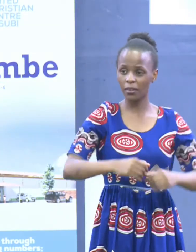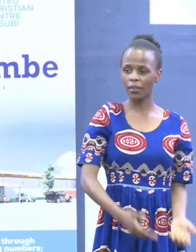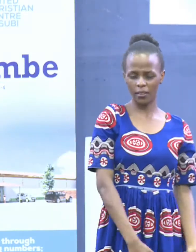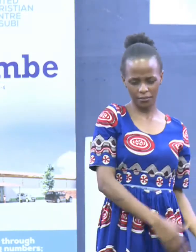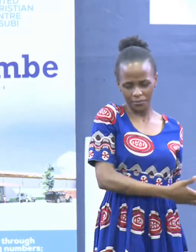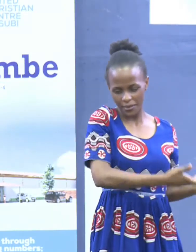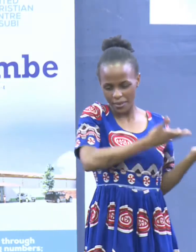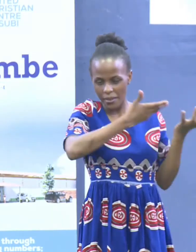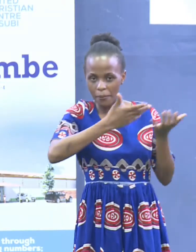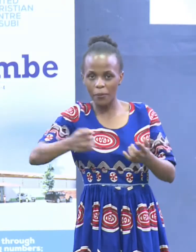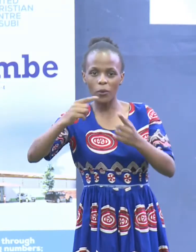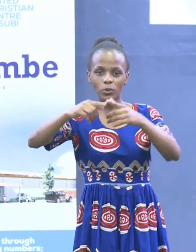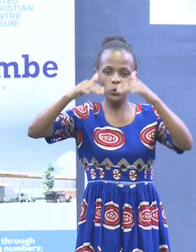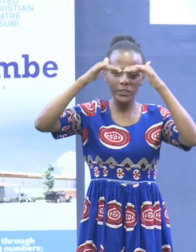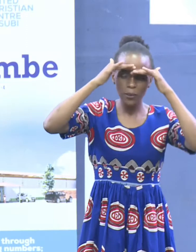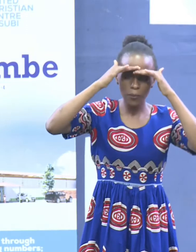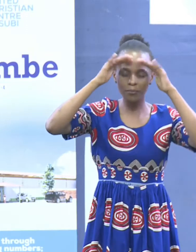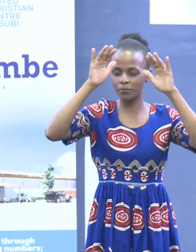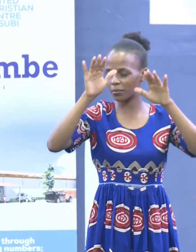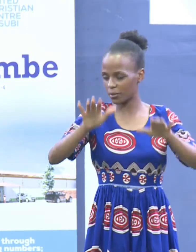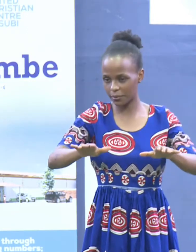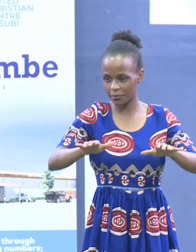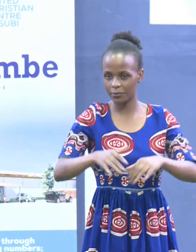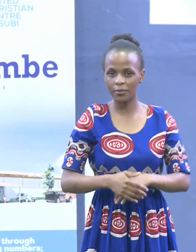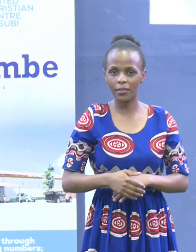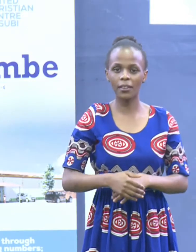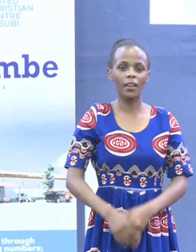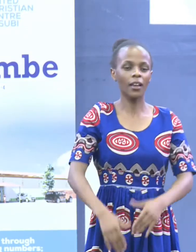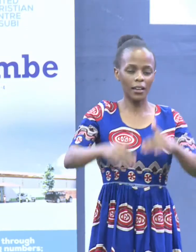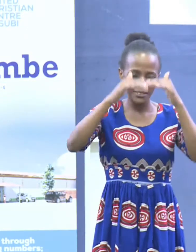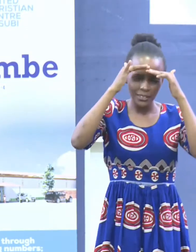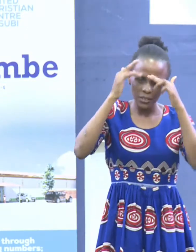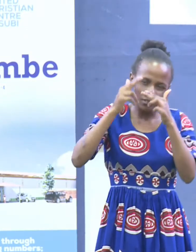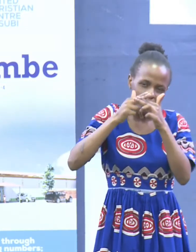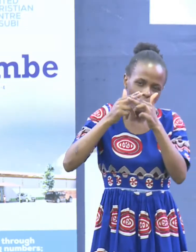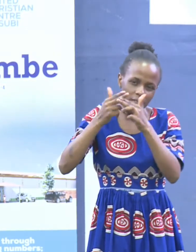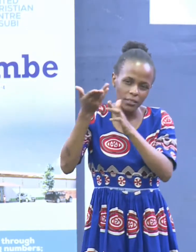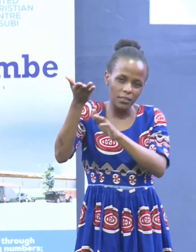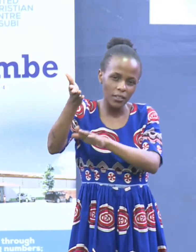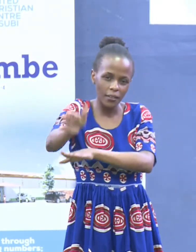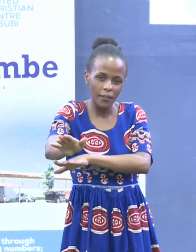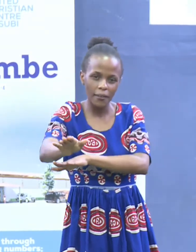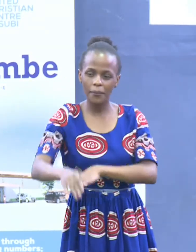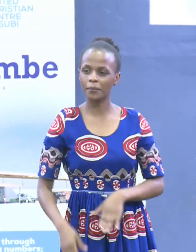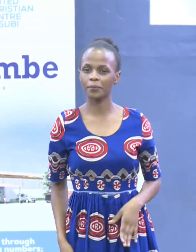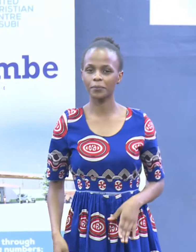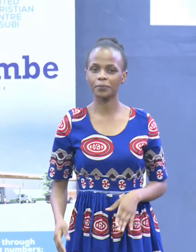they brought Jacob to be prayed for. He was about to die.